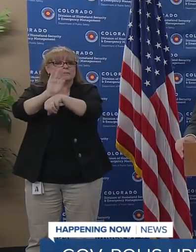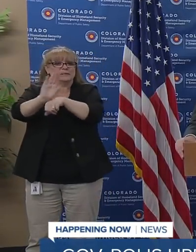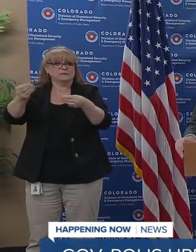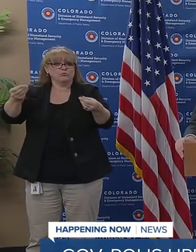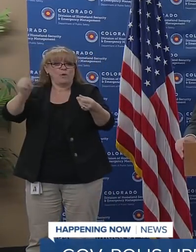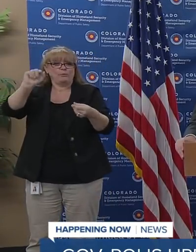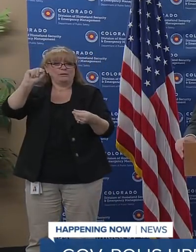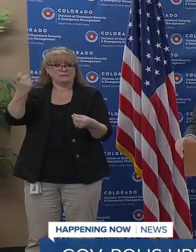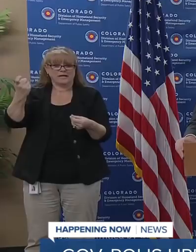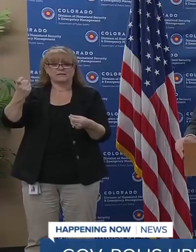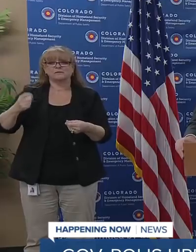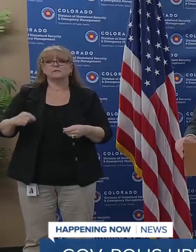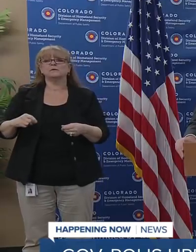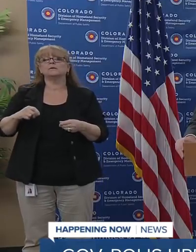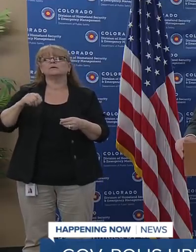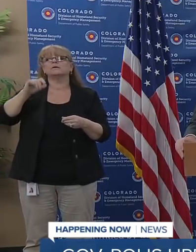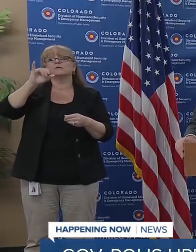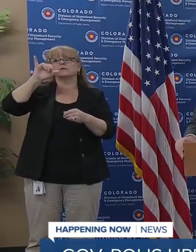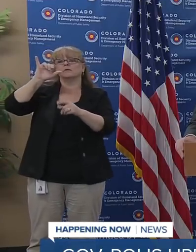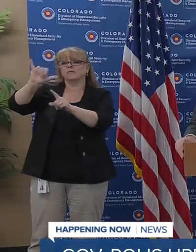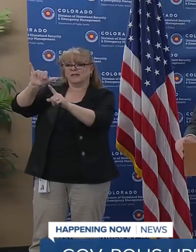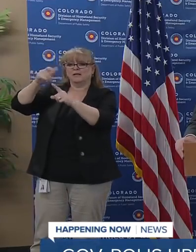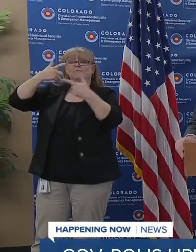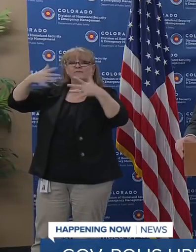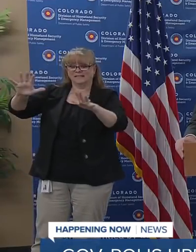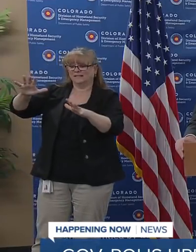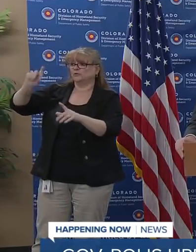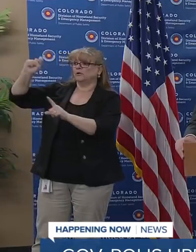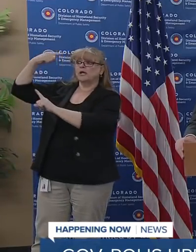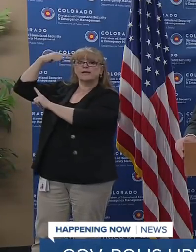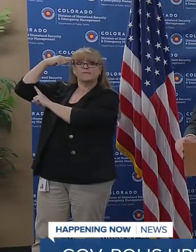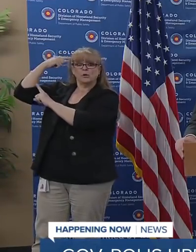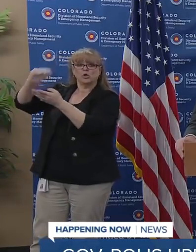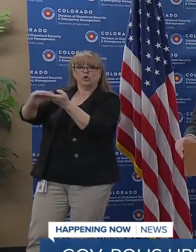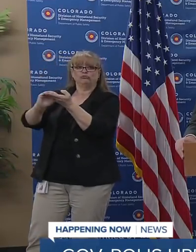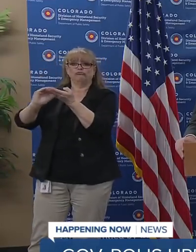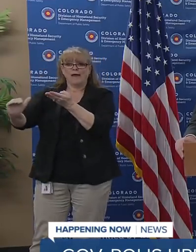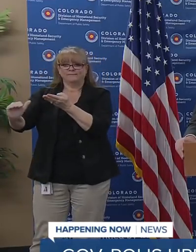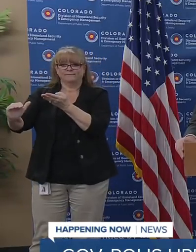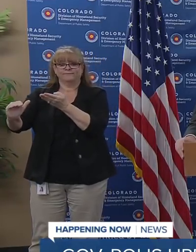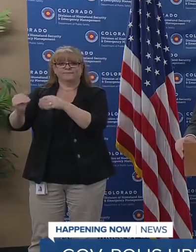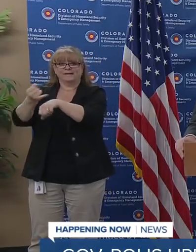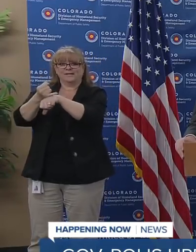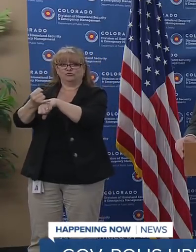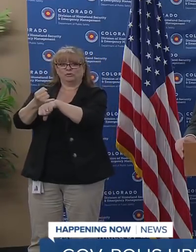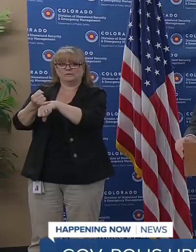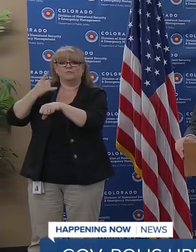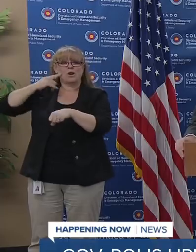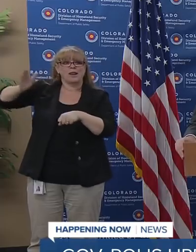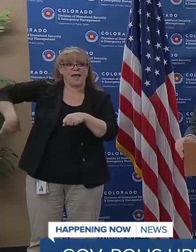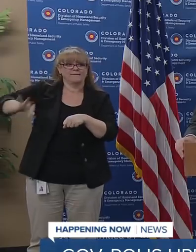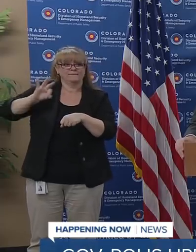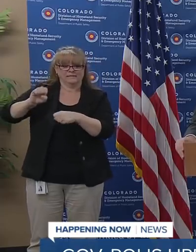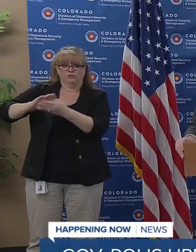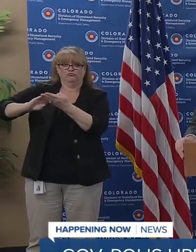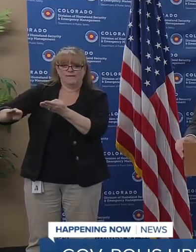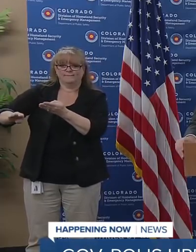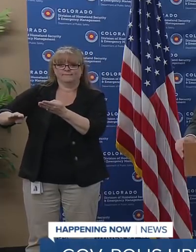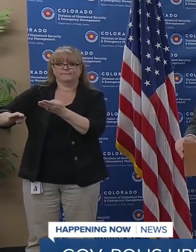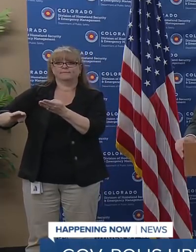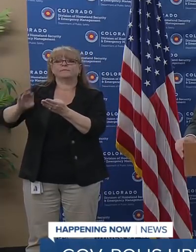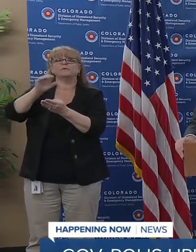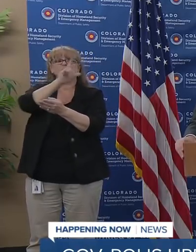on property taxes through April 20th. Today, I'm extending it to May, the full 30 days that allowed under executive